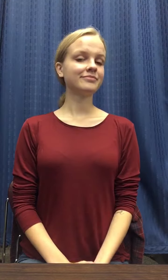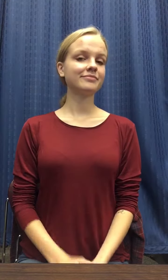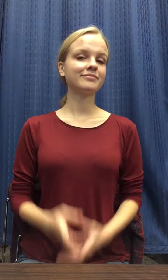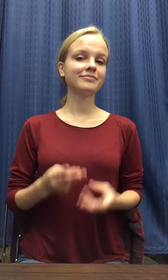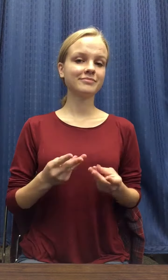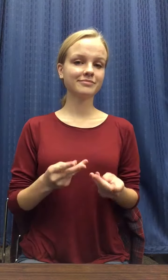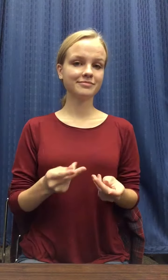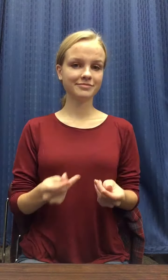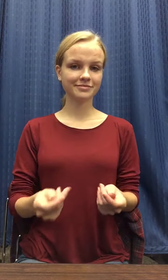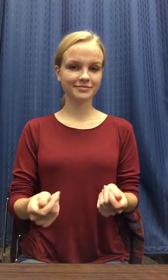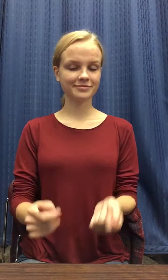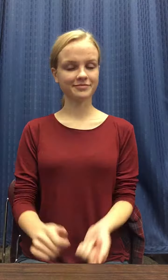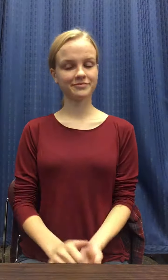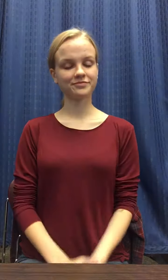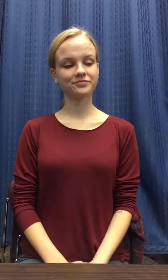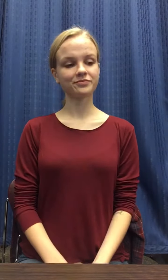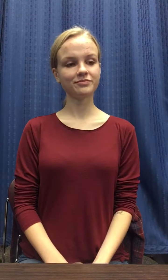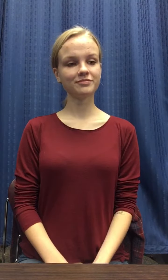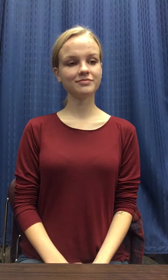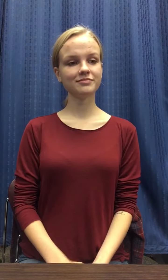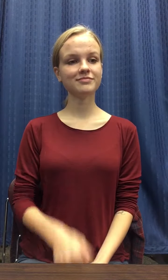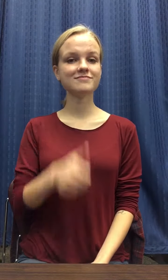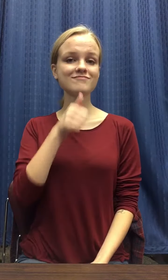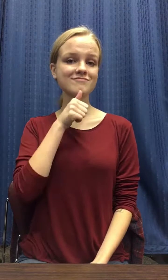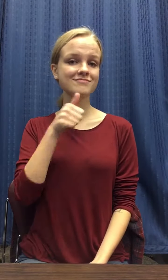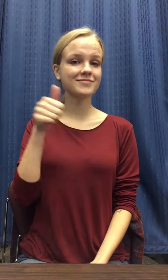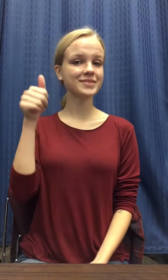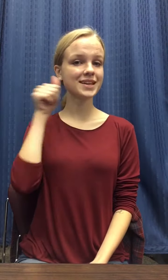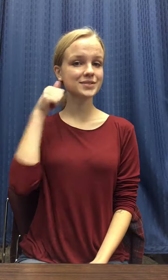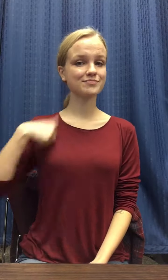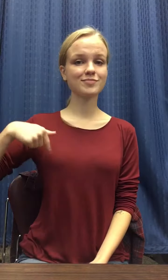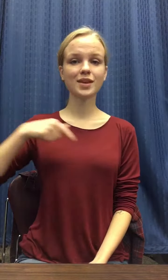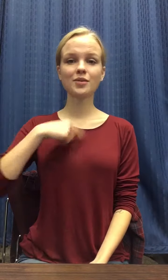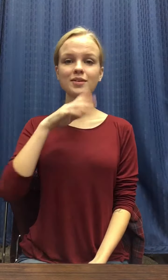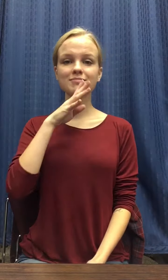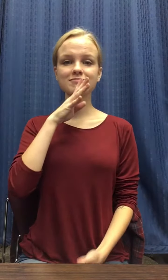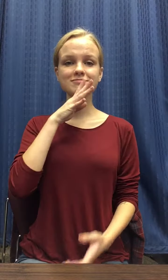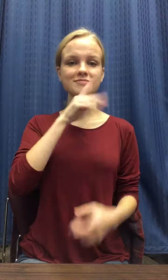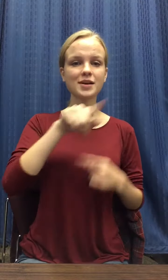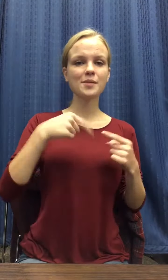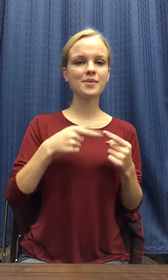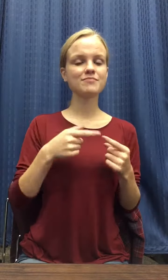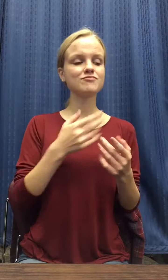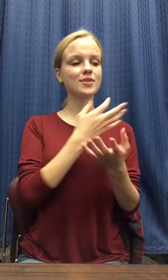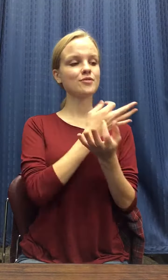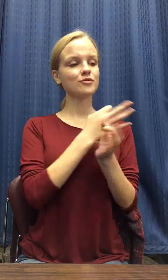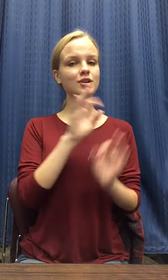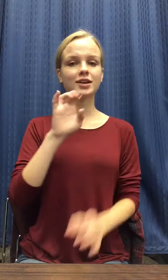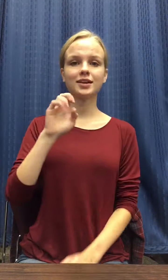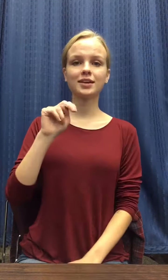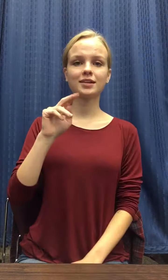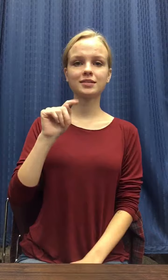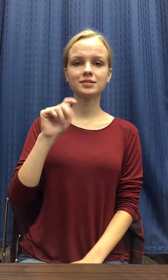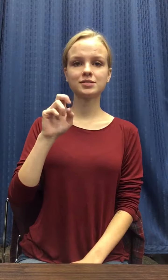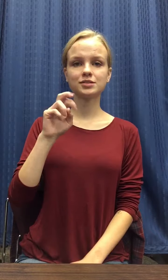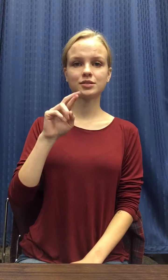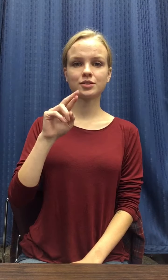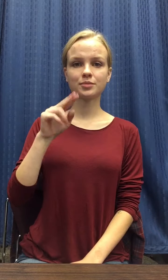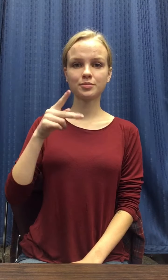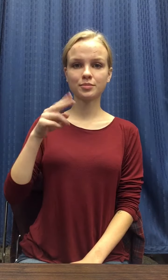Yesterday we spoke quite a bit about free enterprise and how free enterprise is a concept in American history that